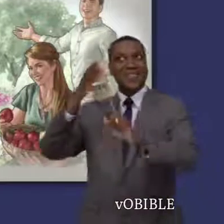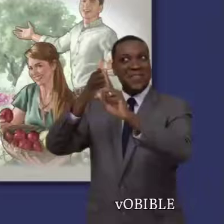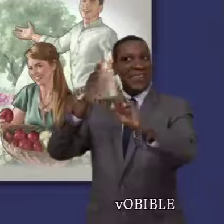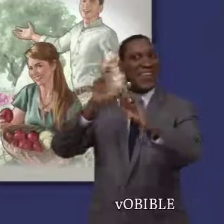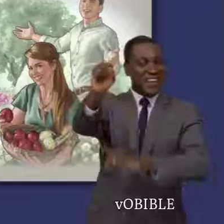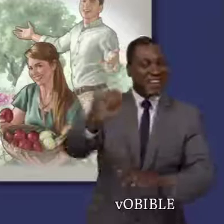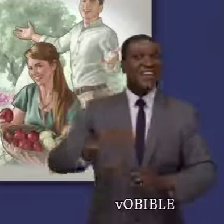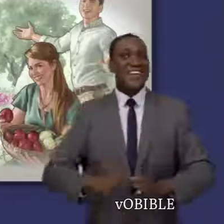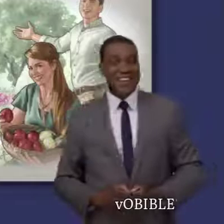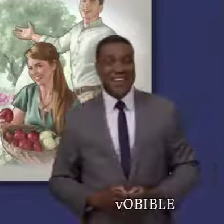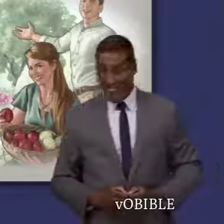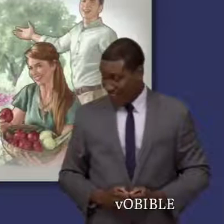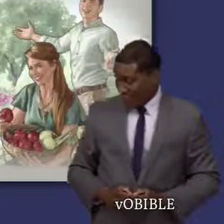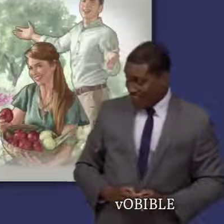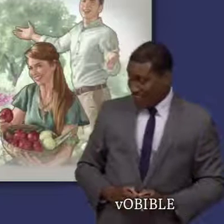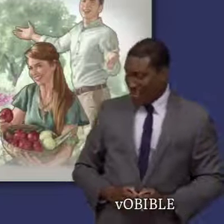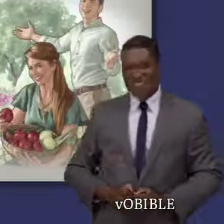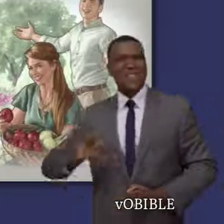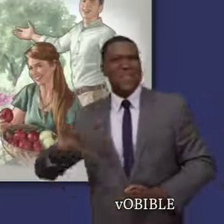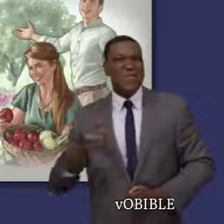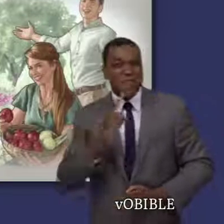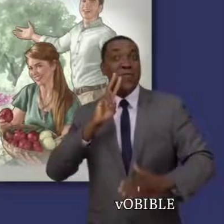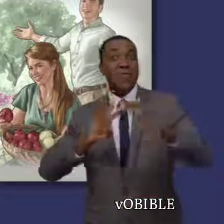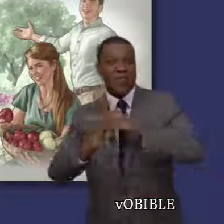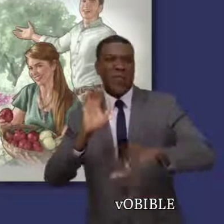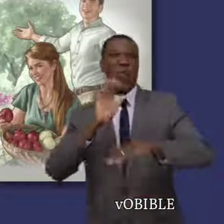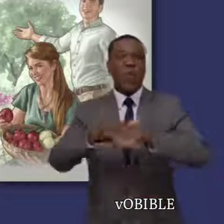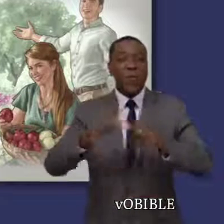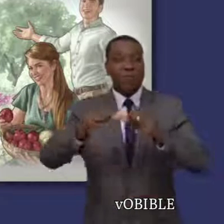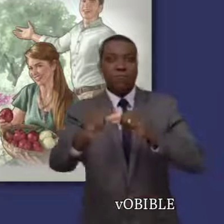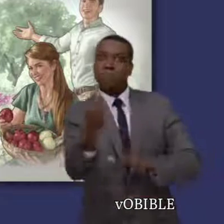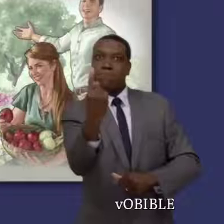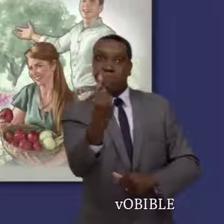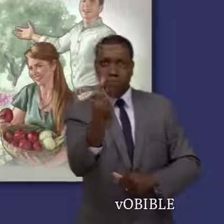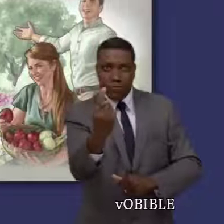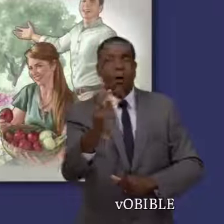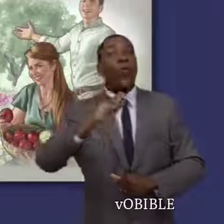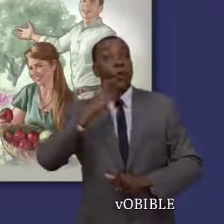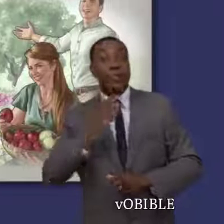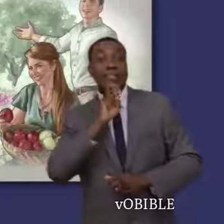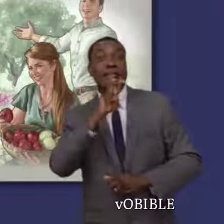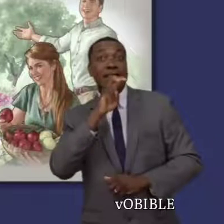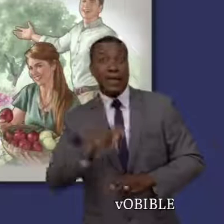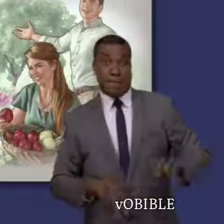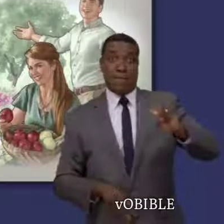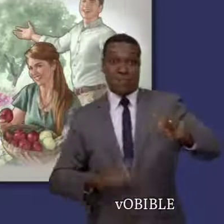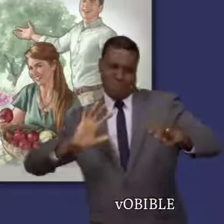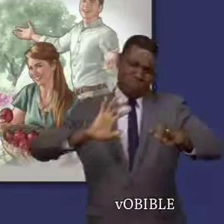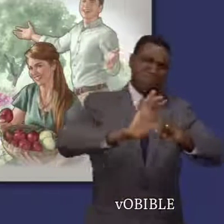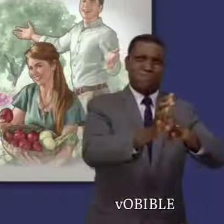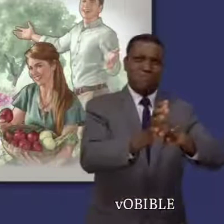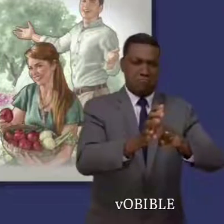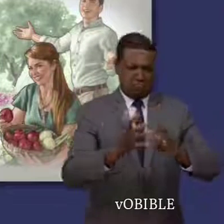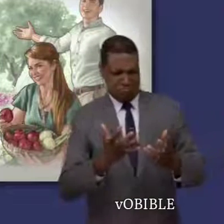This offspring and his work were first foretold at Genesis 3:15. The book of Revelation shows how